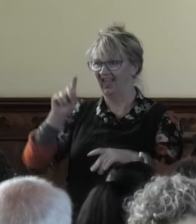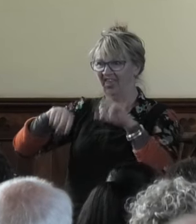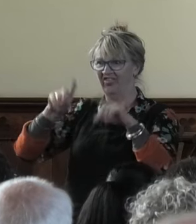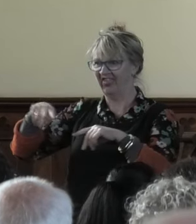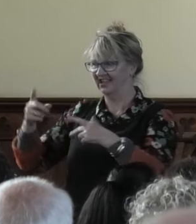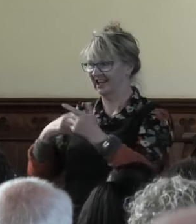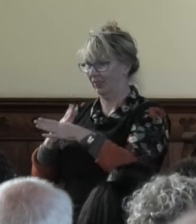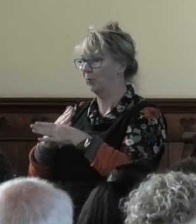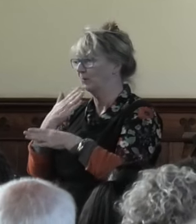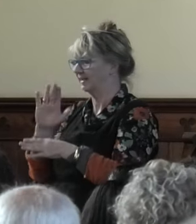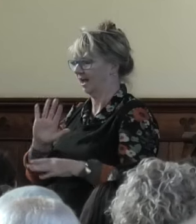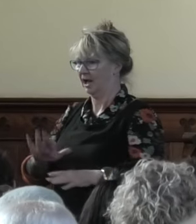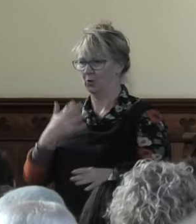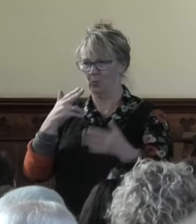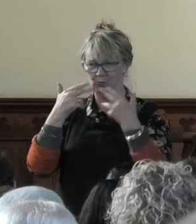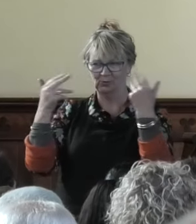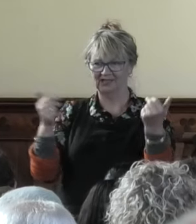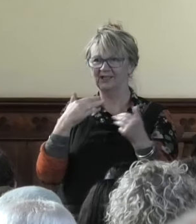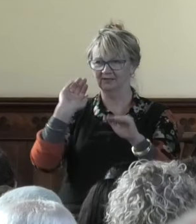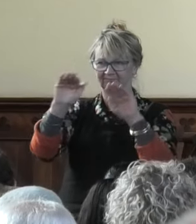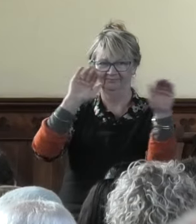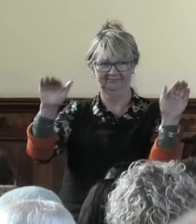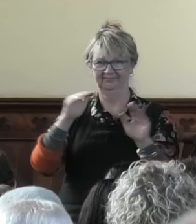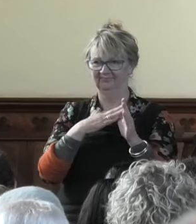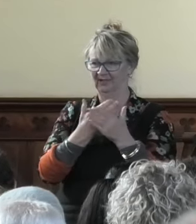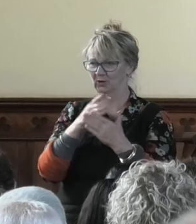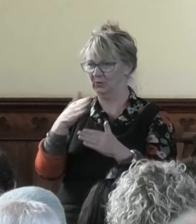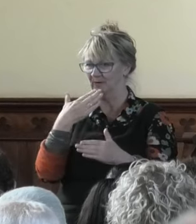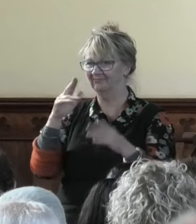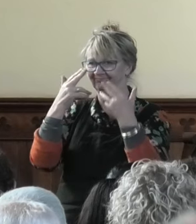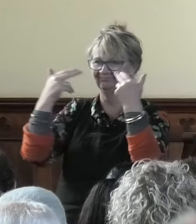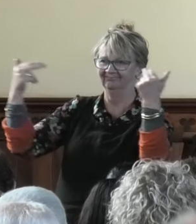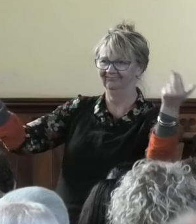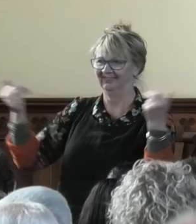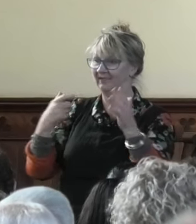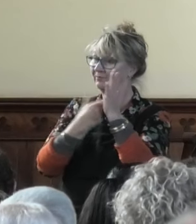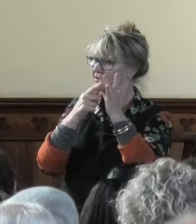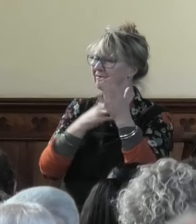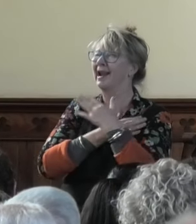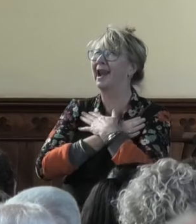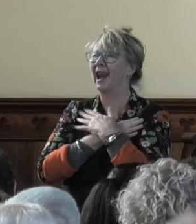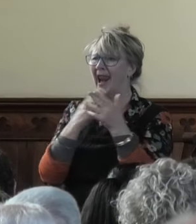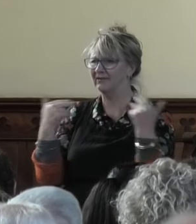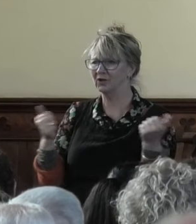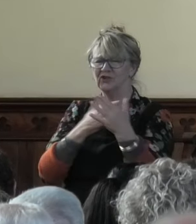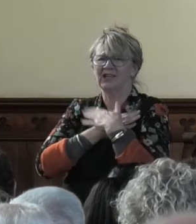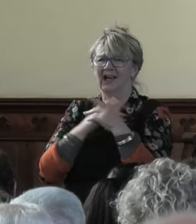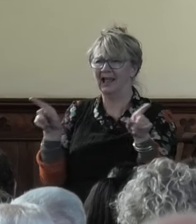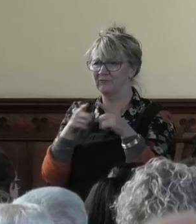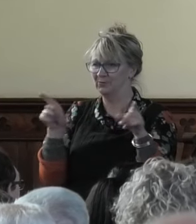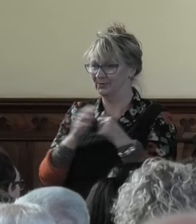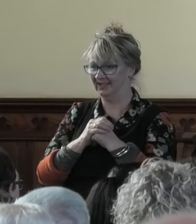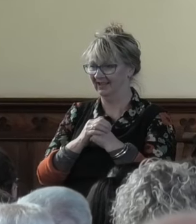I'd prefer to do. So I'm going to rely on you as we sing some songs that Rinska loved. She loved songs, she loved music,